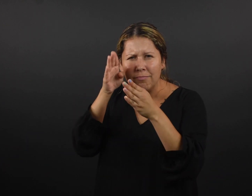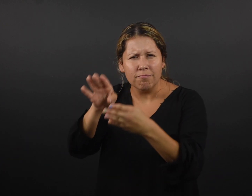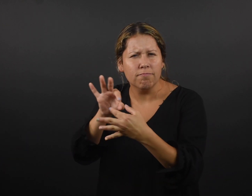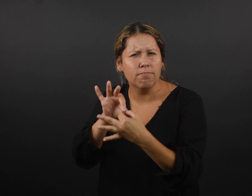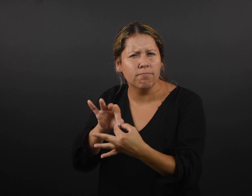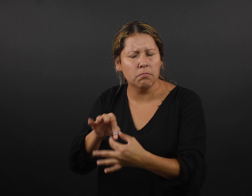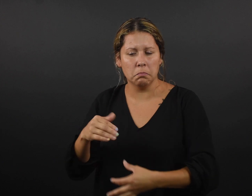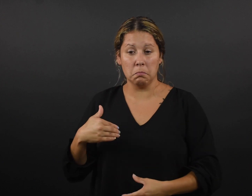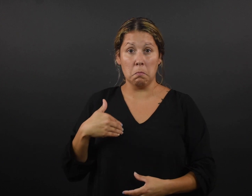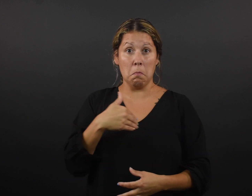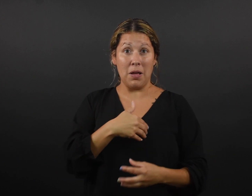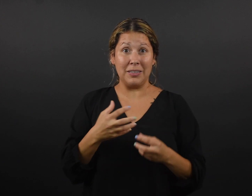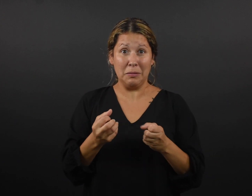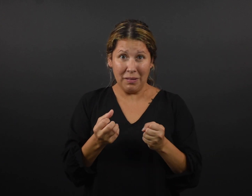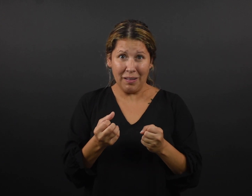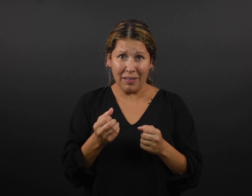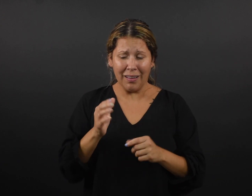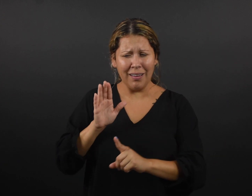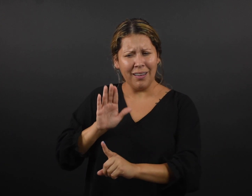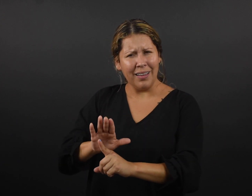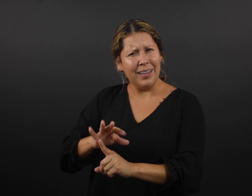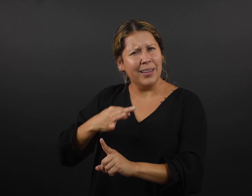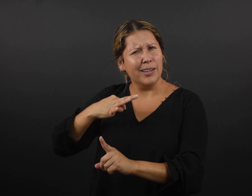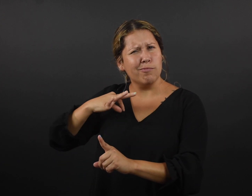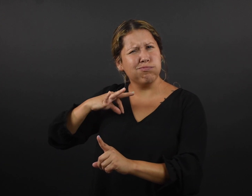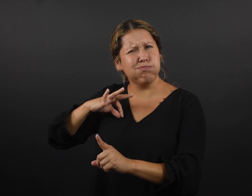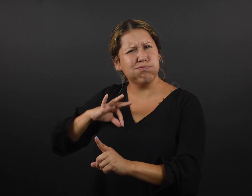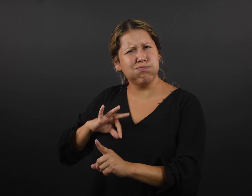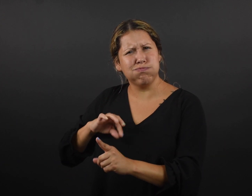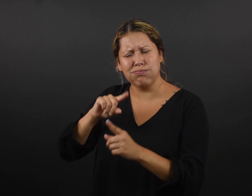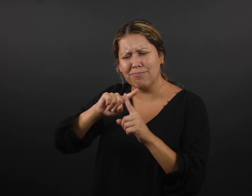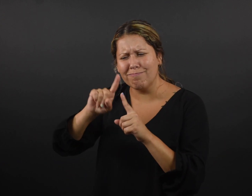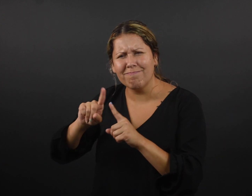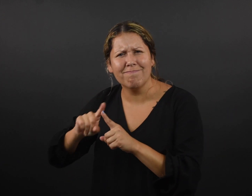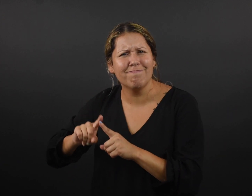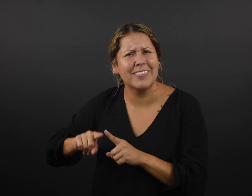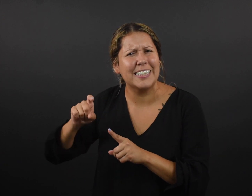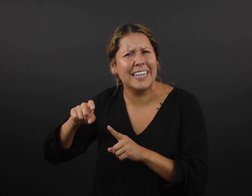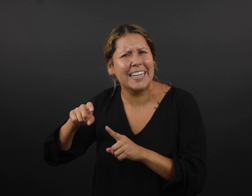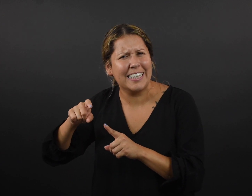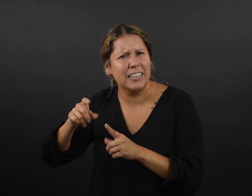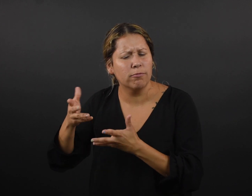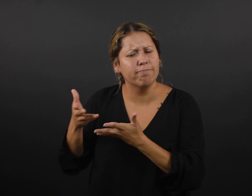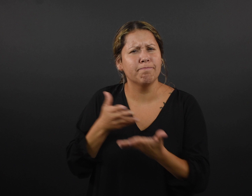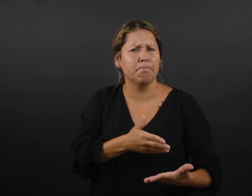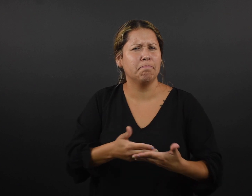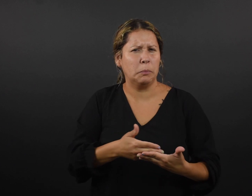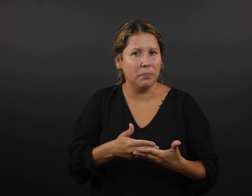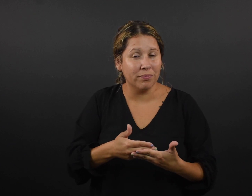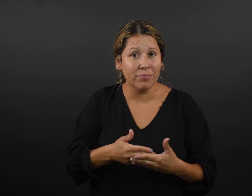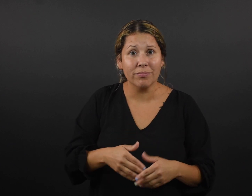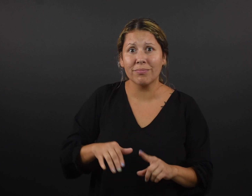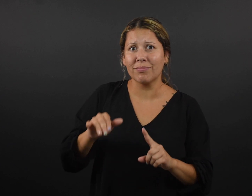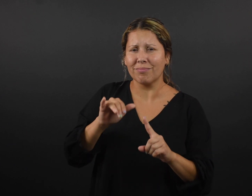Kraft founded the group after attending an Indigenous breastfeeding counselor training to help address low rates